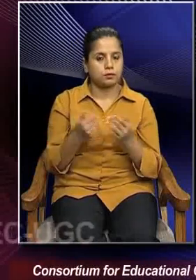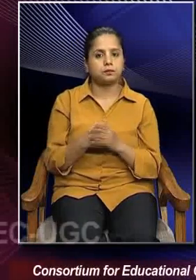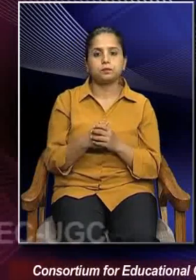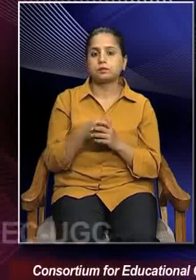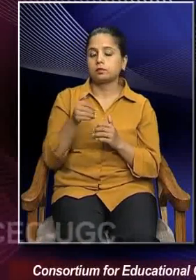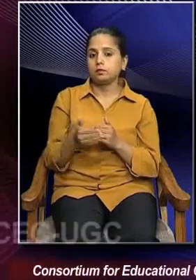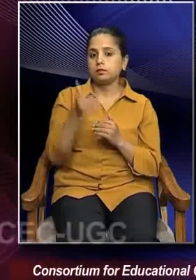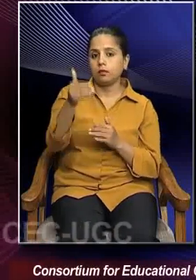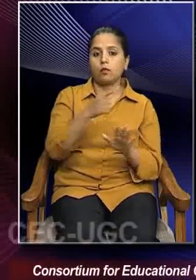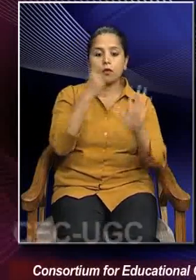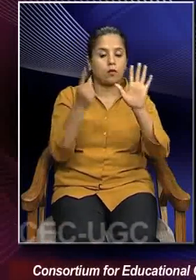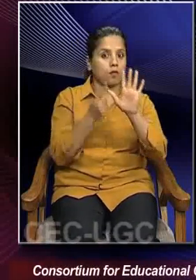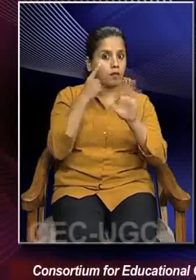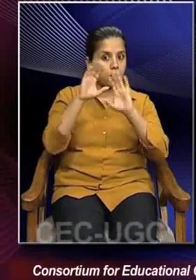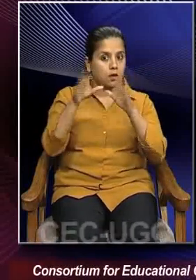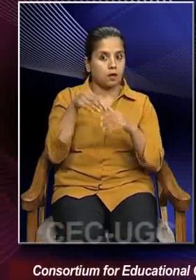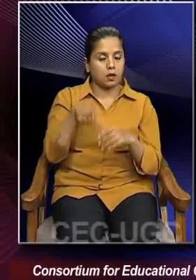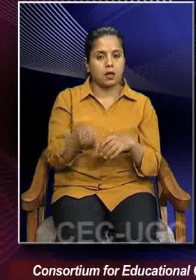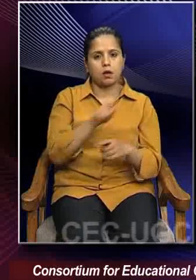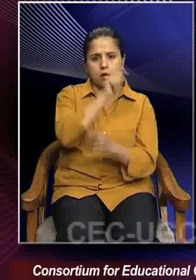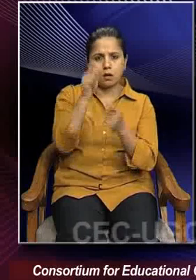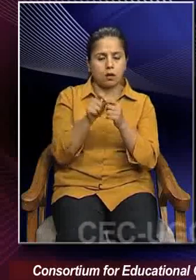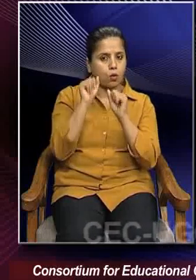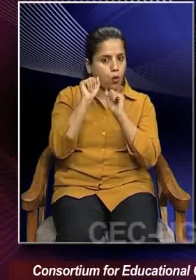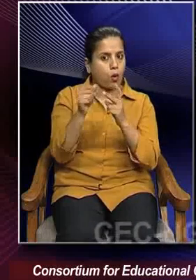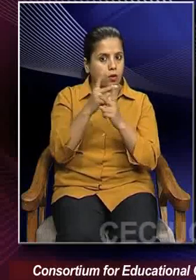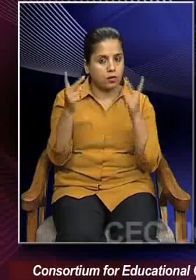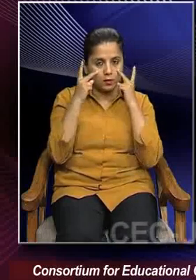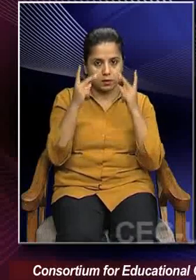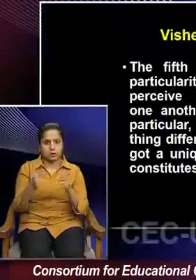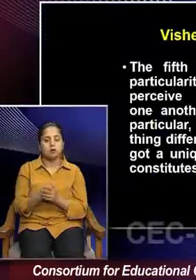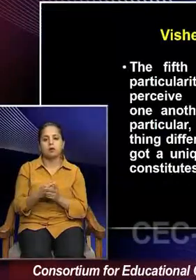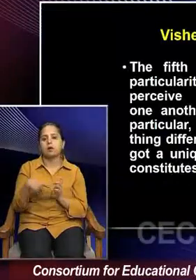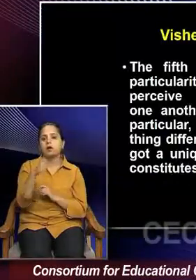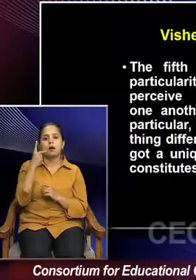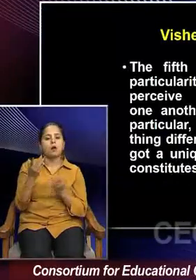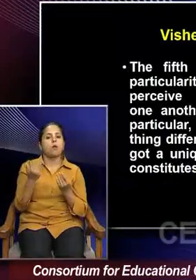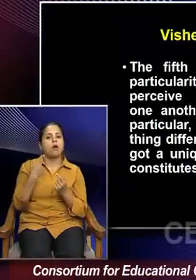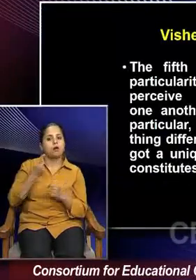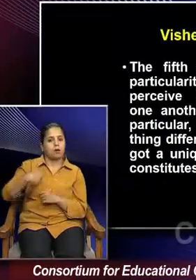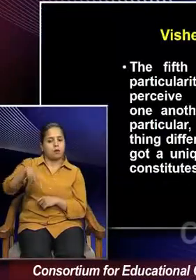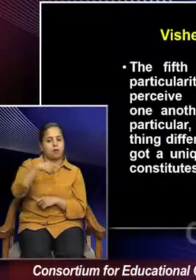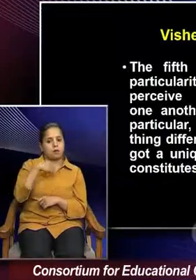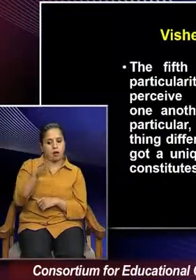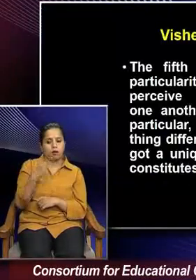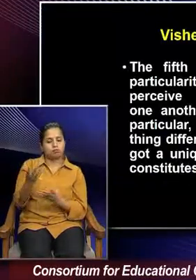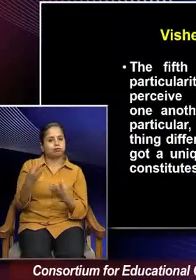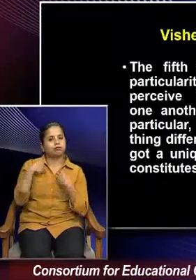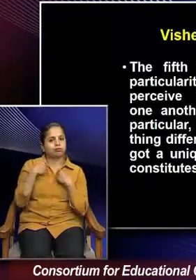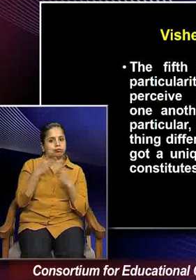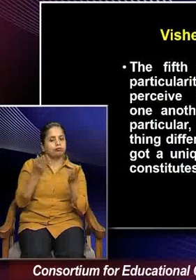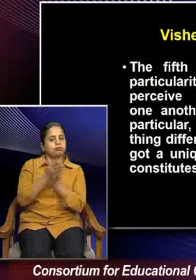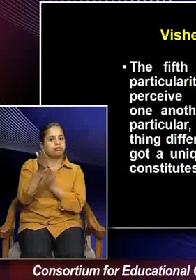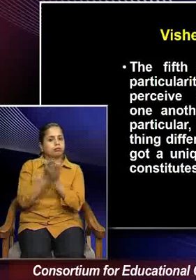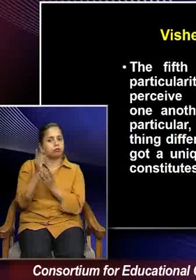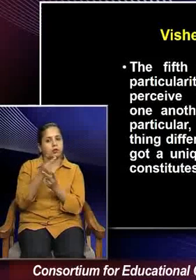Moving to the fifth category, which is particularity. It enables us to perceive things as